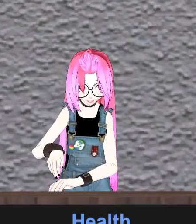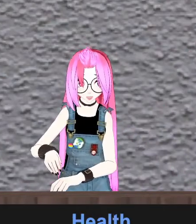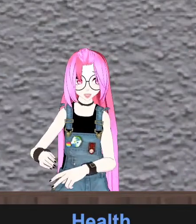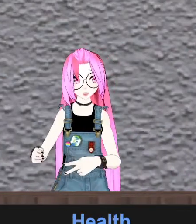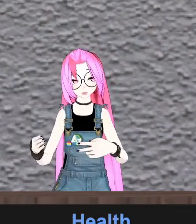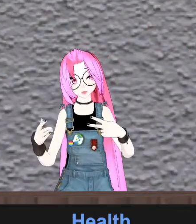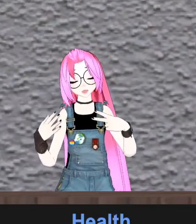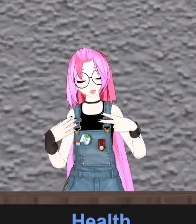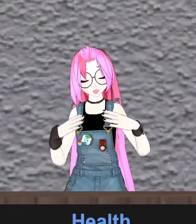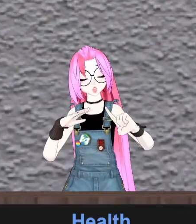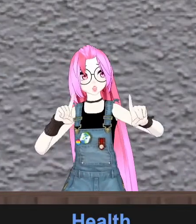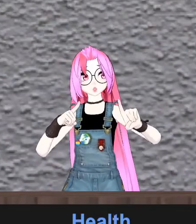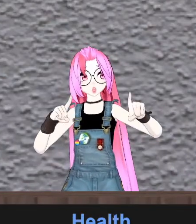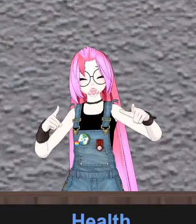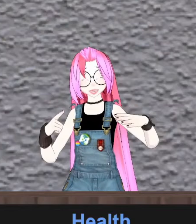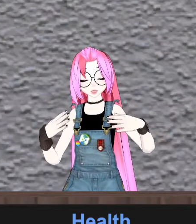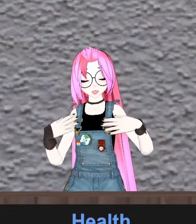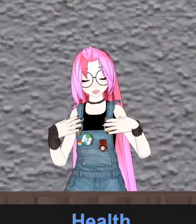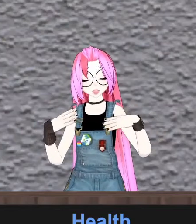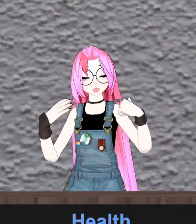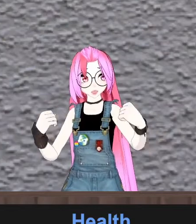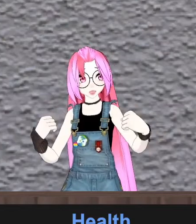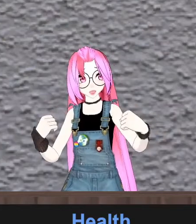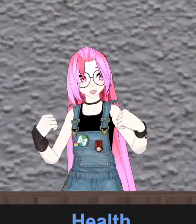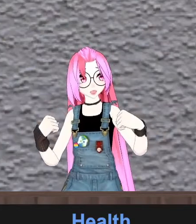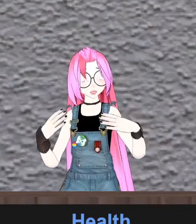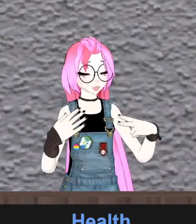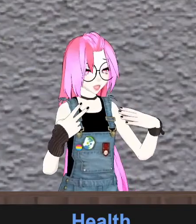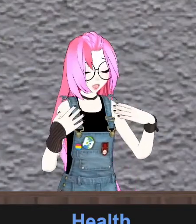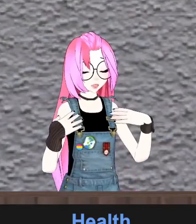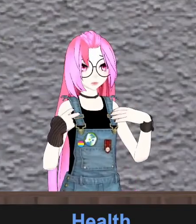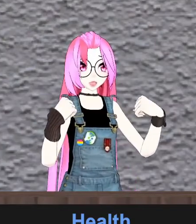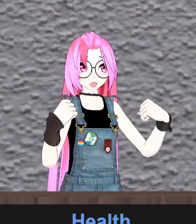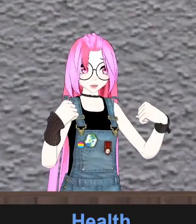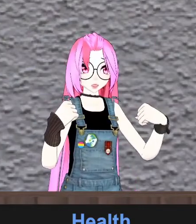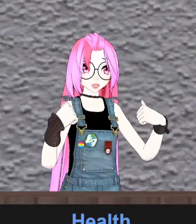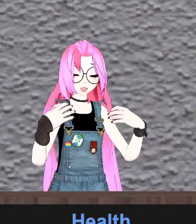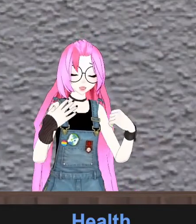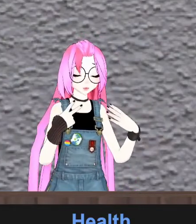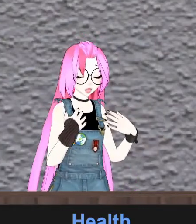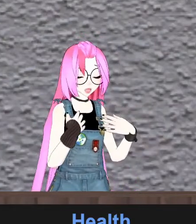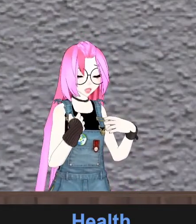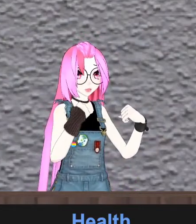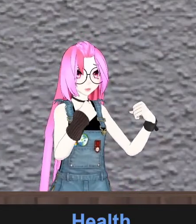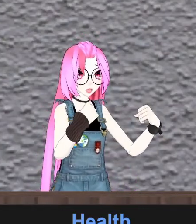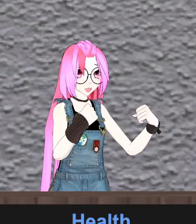So health. There's different variations. Healthy is the same as strong. You're kind of bringing up from